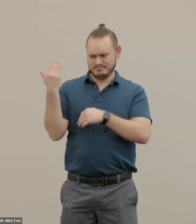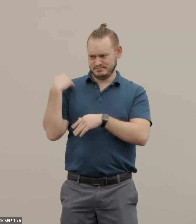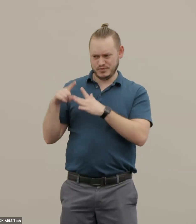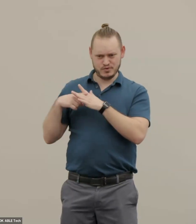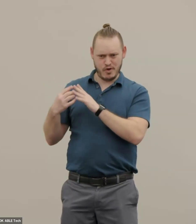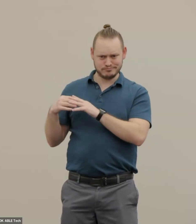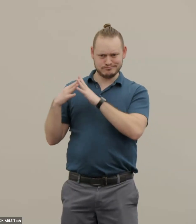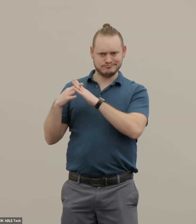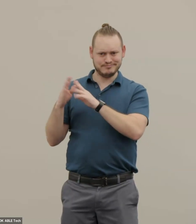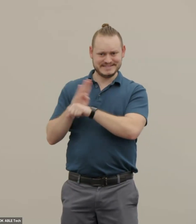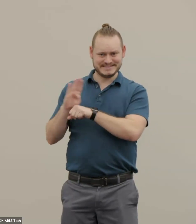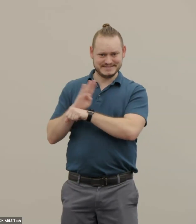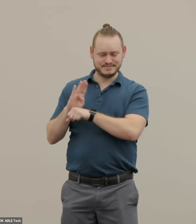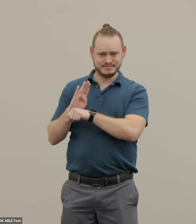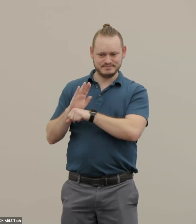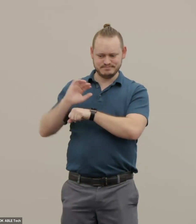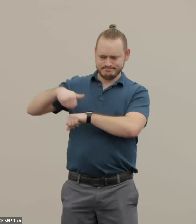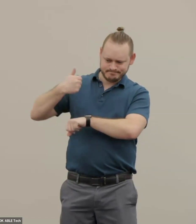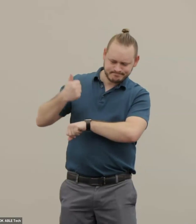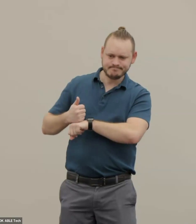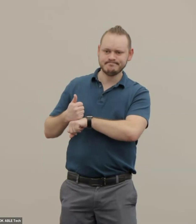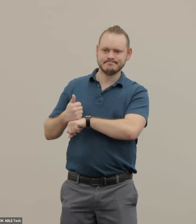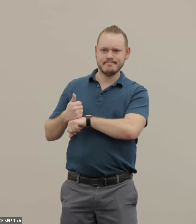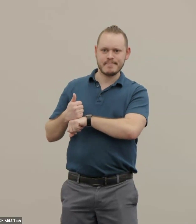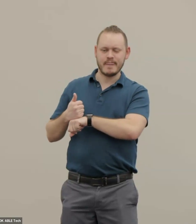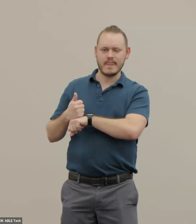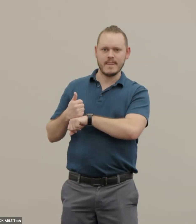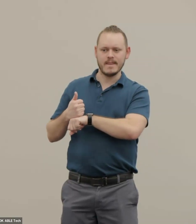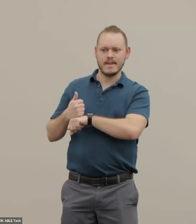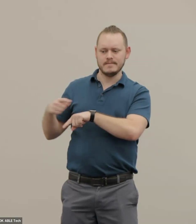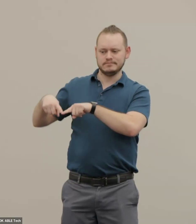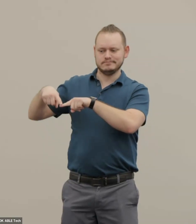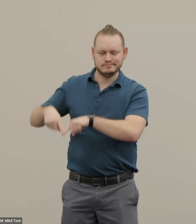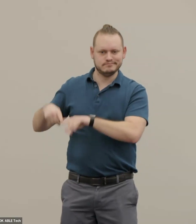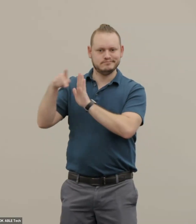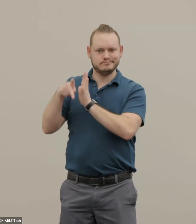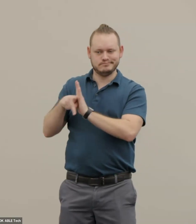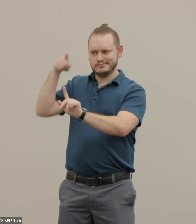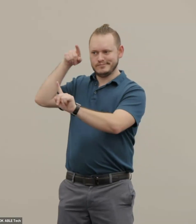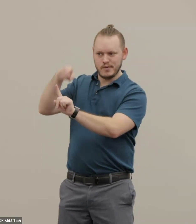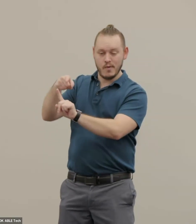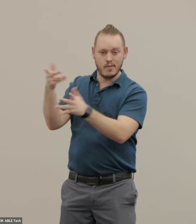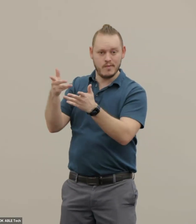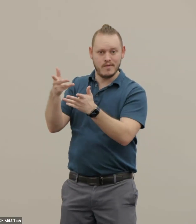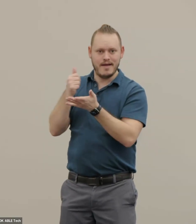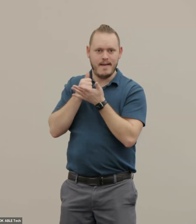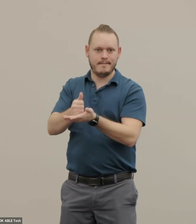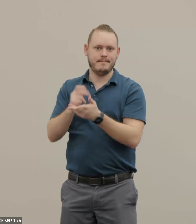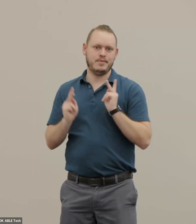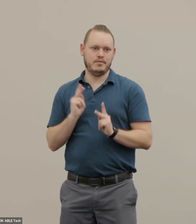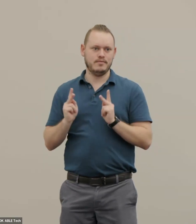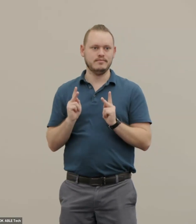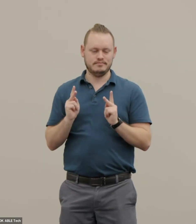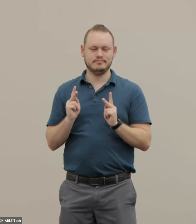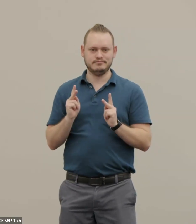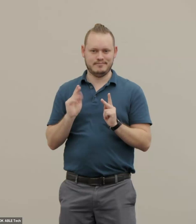business, we founded the business on the principle that our main goal was just to help people, right?